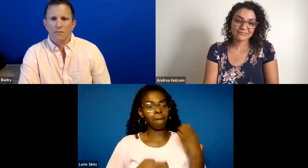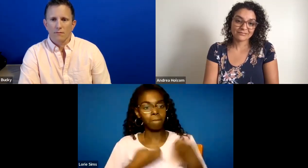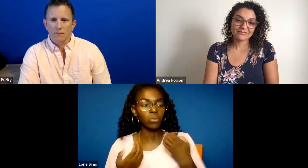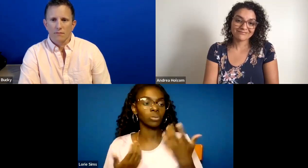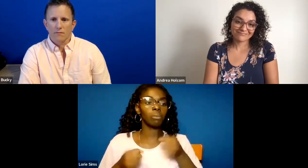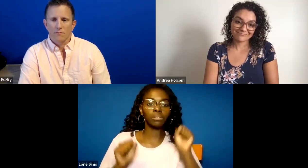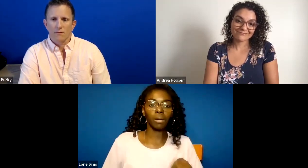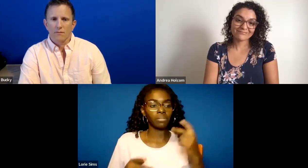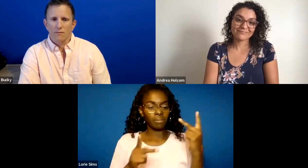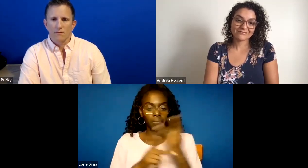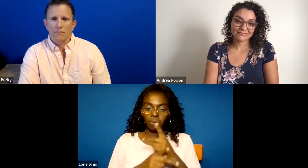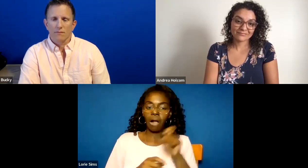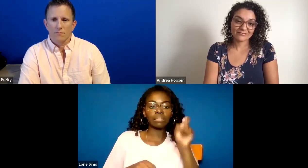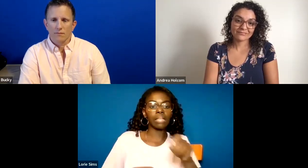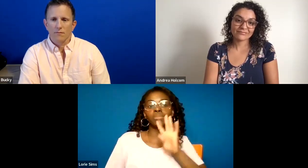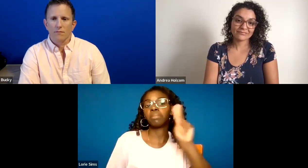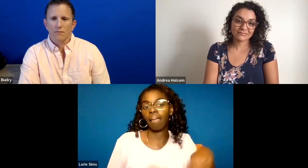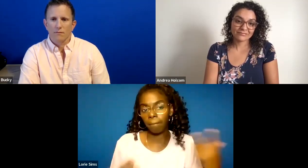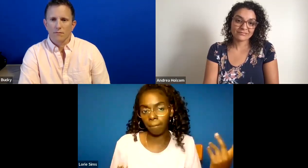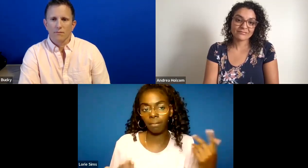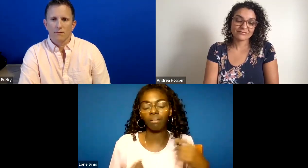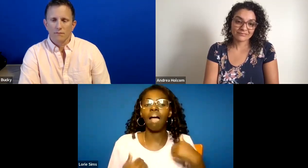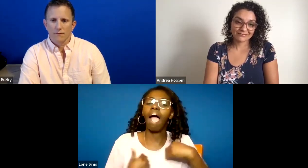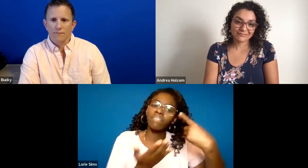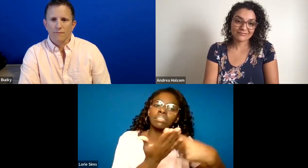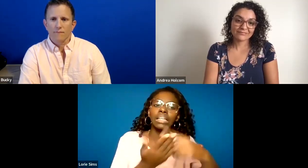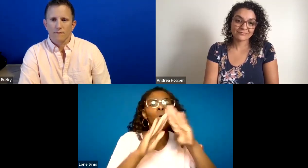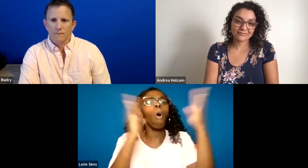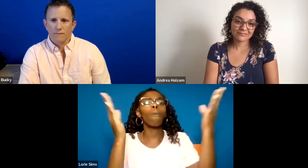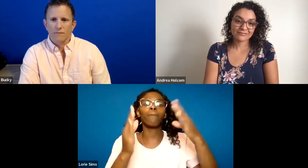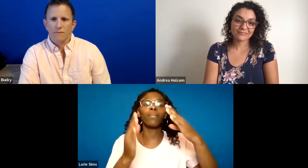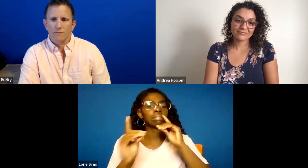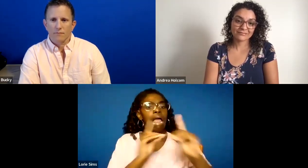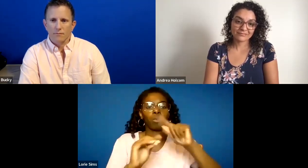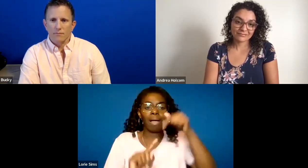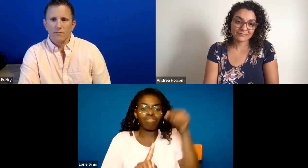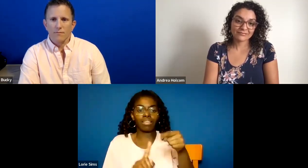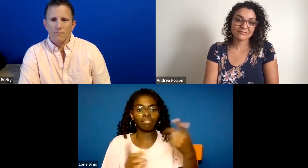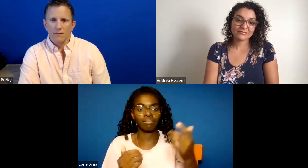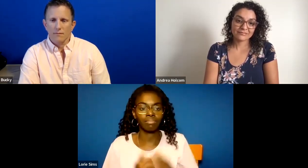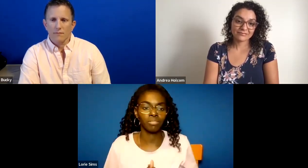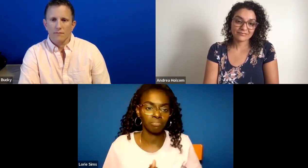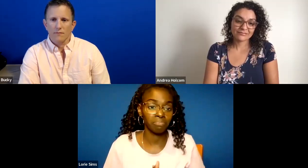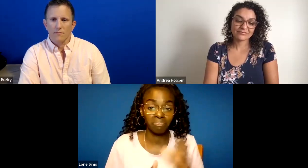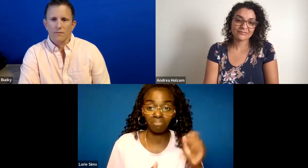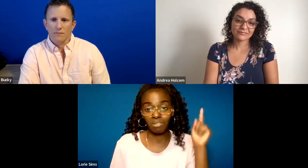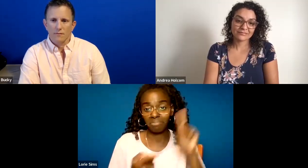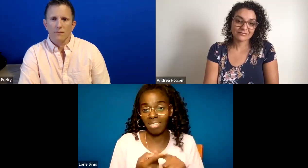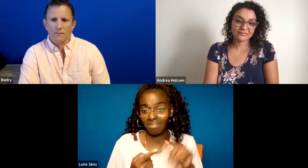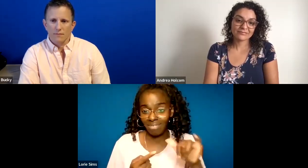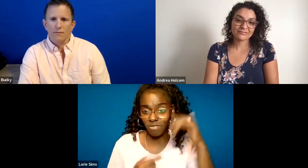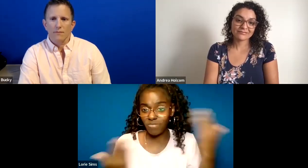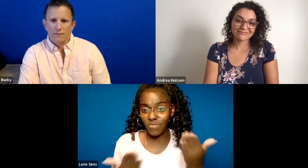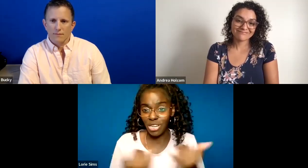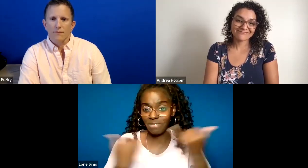agency. I was able to confront my emotions. I was able to figure out a way to speak up and be open and begin